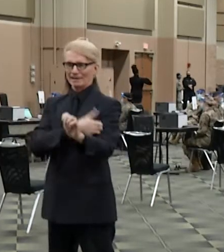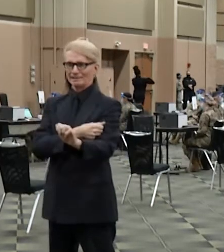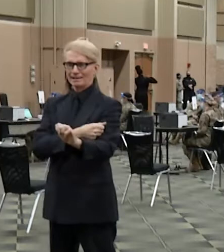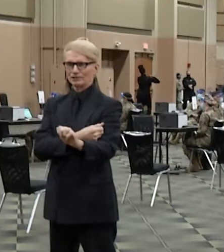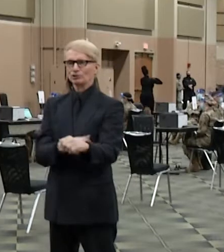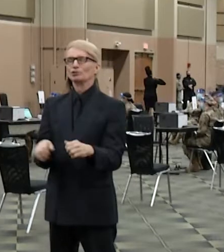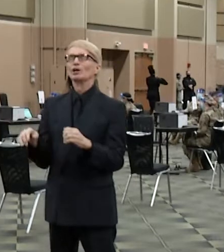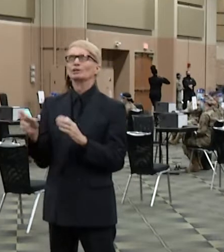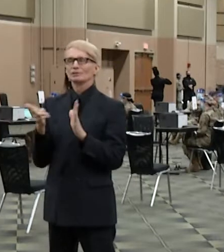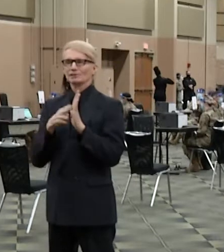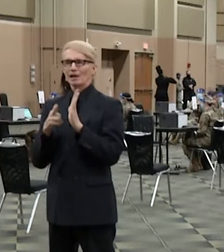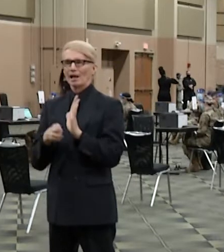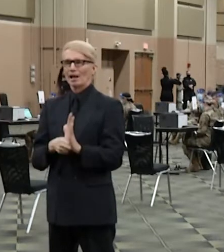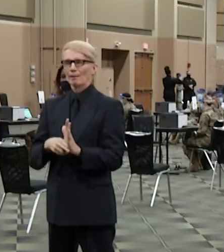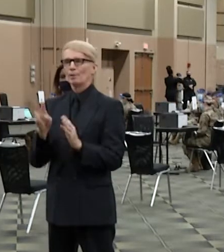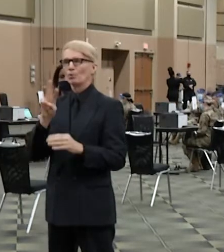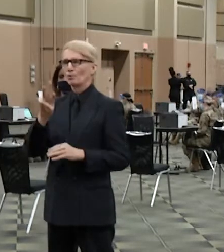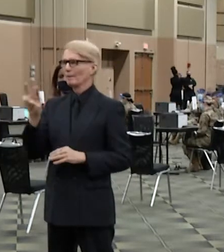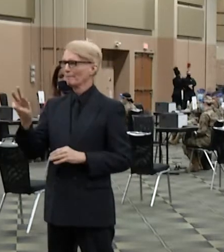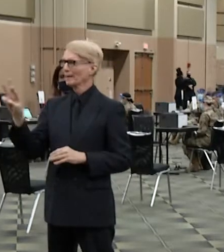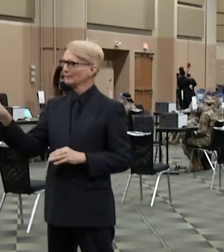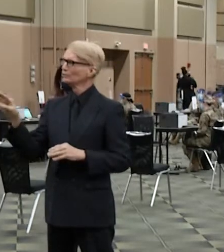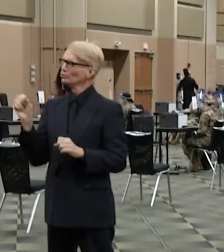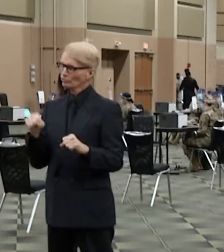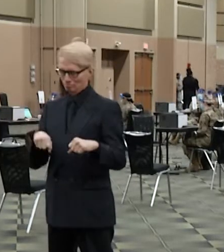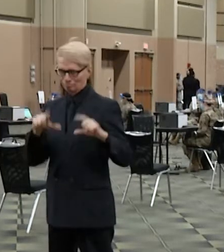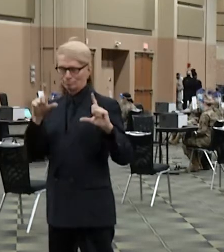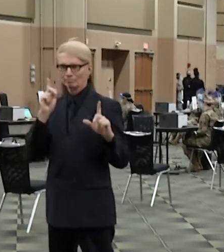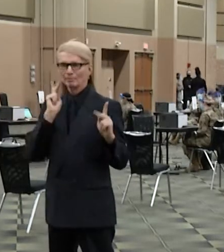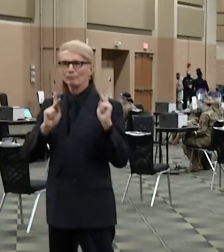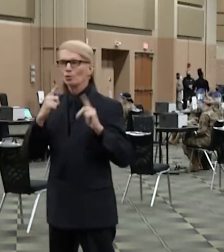webpage for residents who live or work in Cook